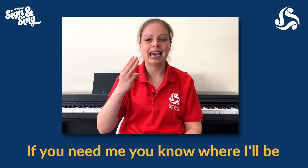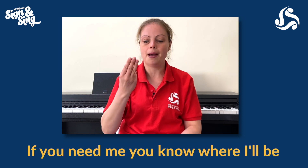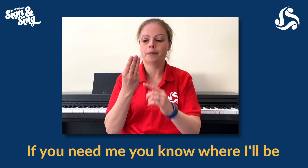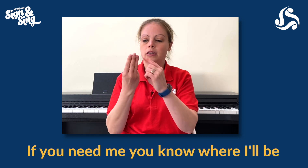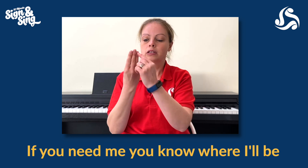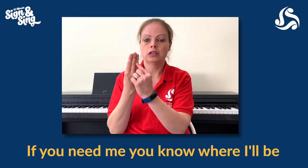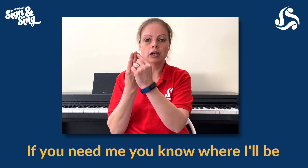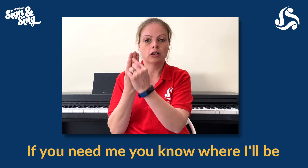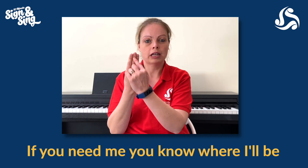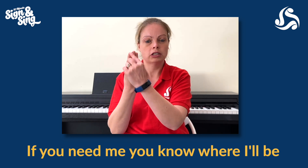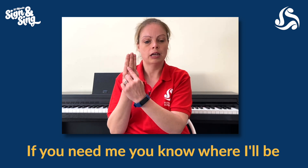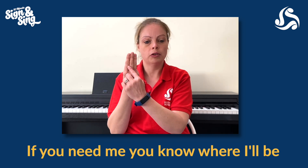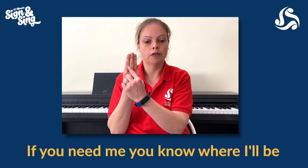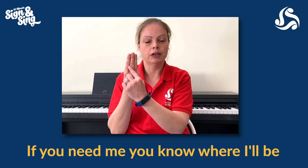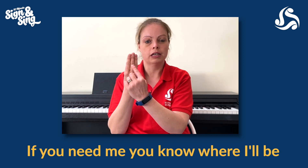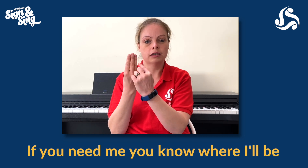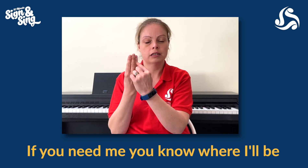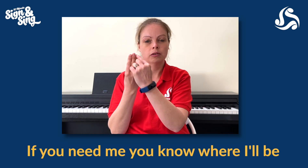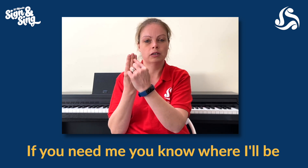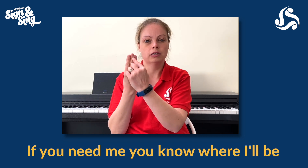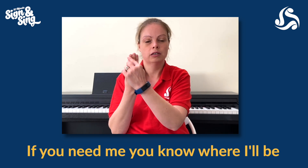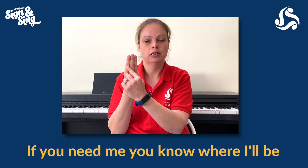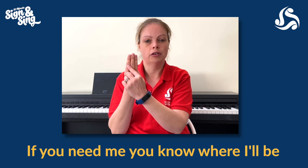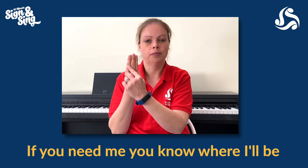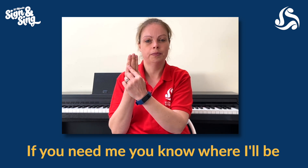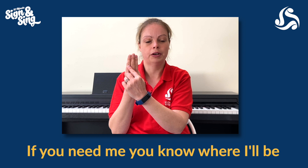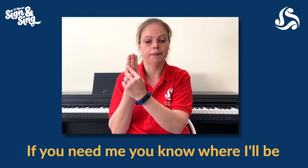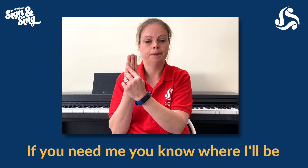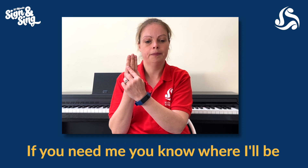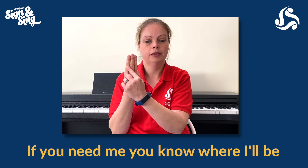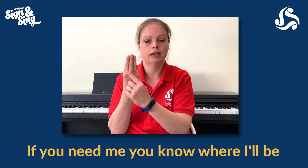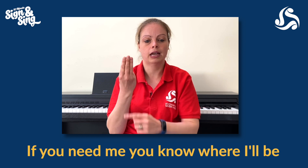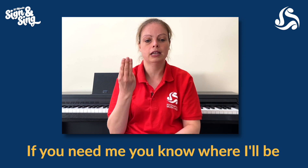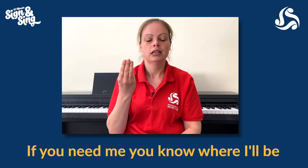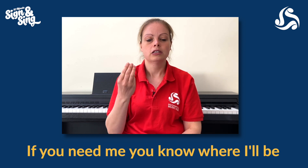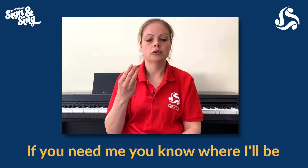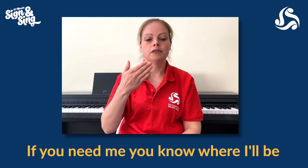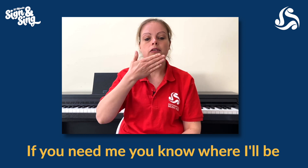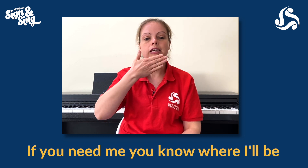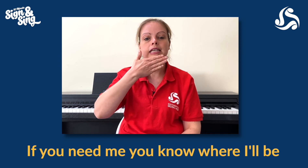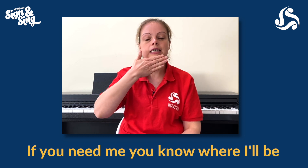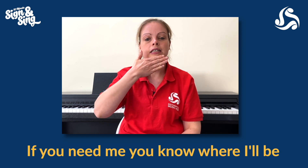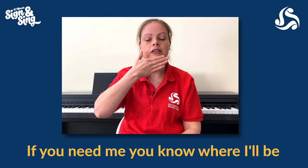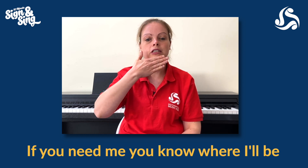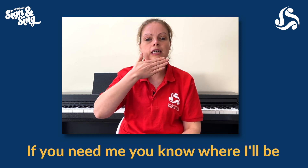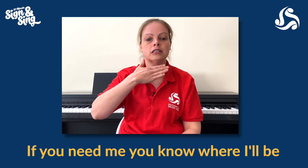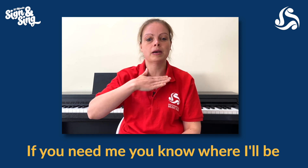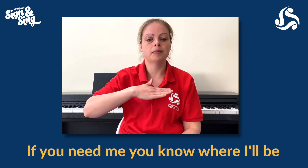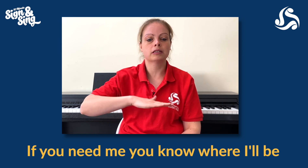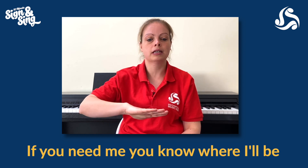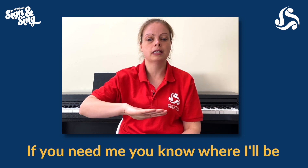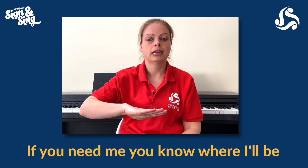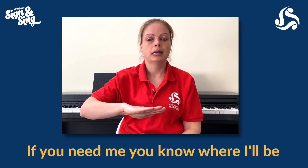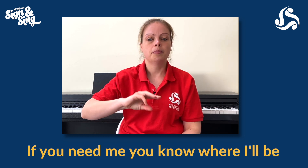letter M, so you've kind of got that shape with your fingers. 1, 2, 3. Okay, so if you need, chin to